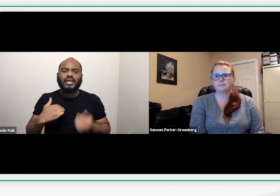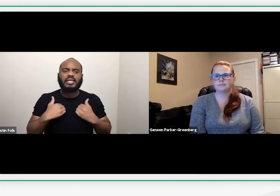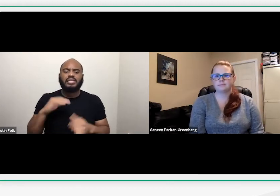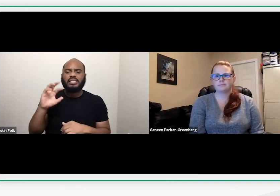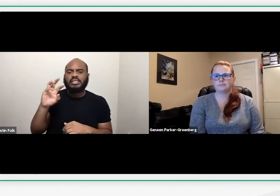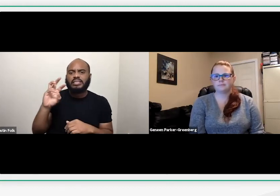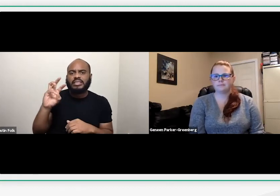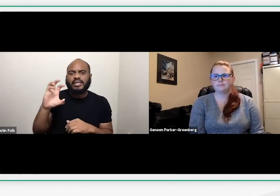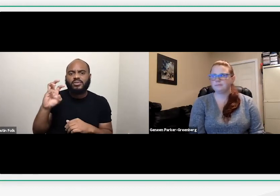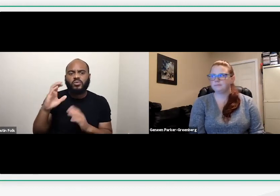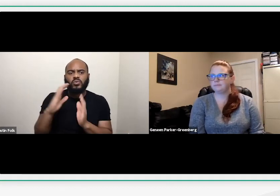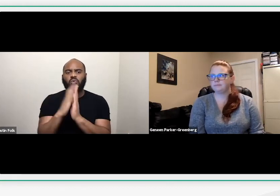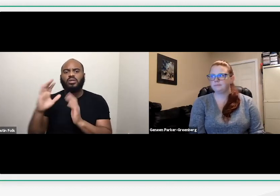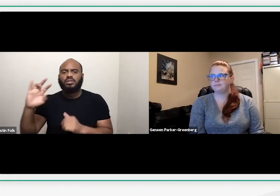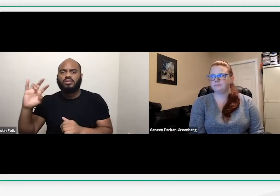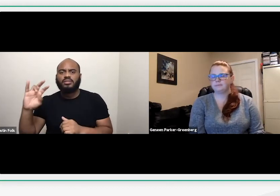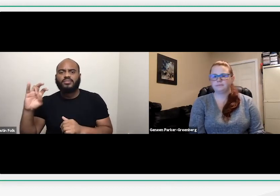Moving on now to scenario two.